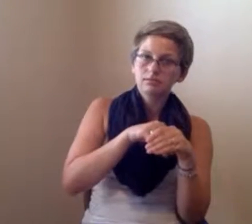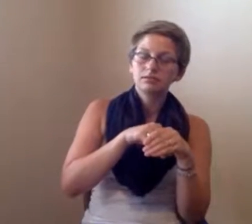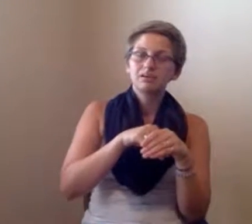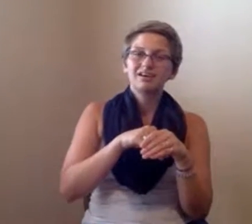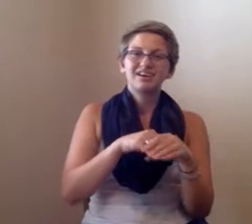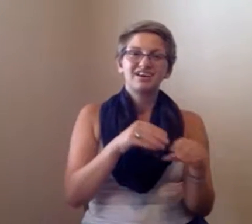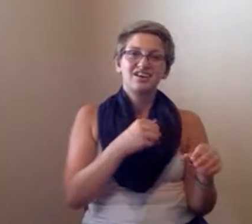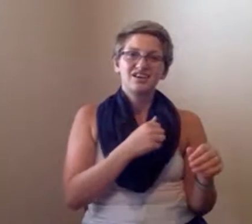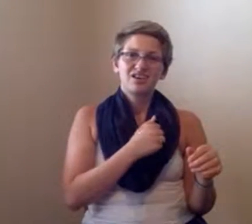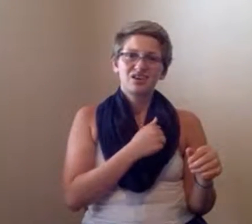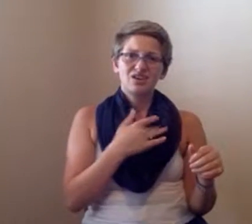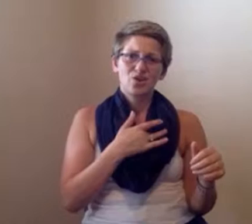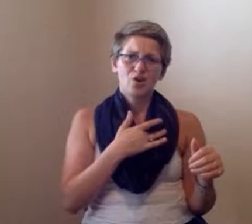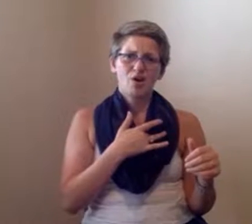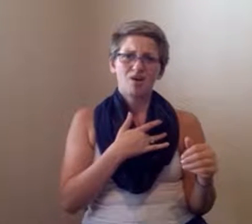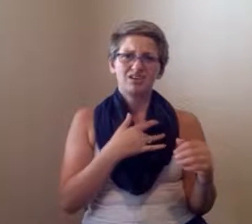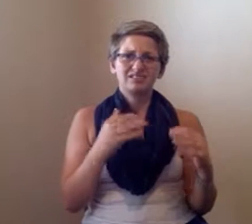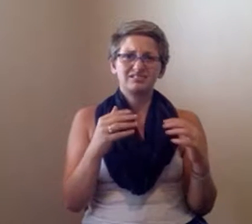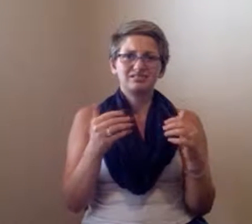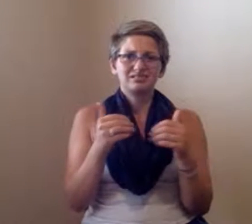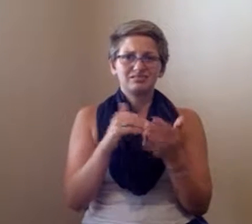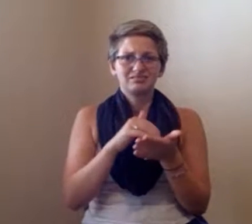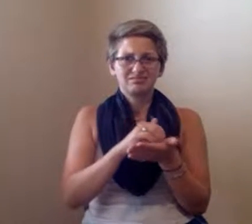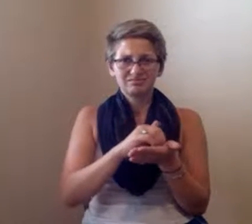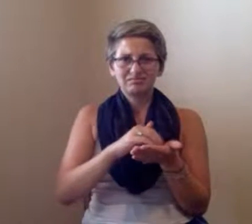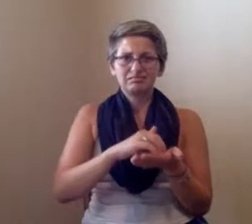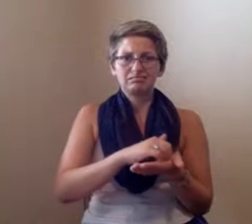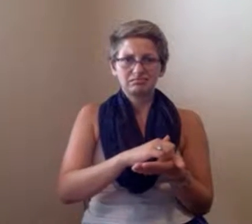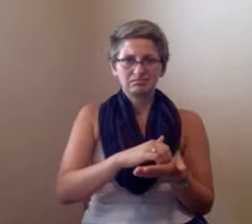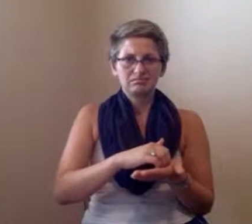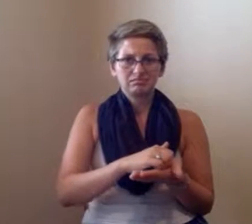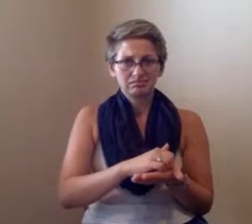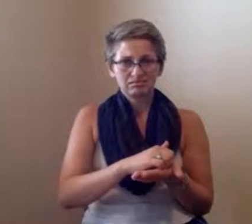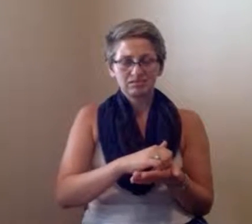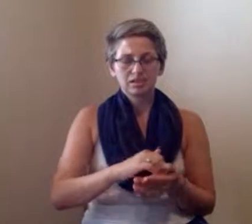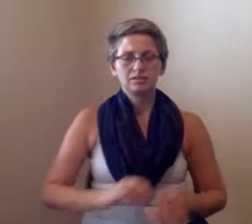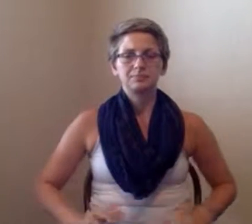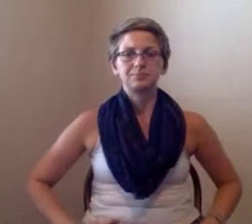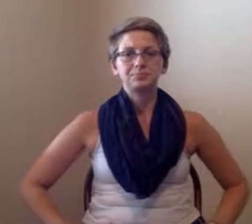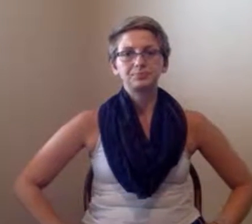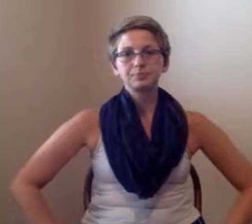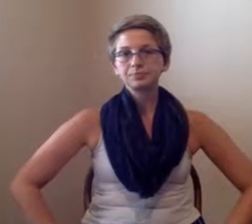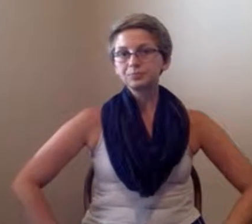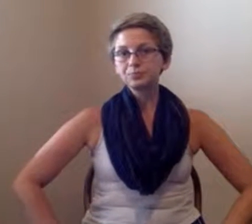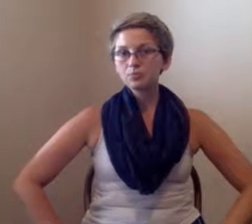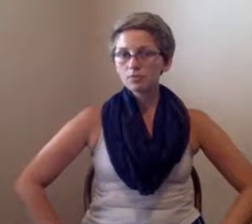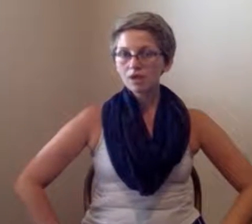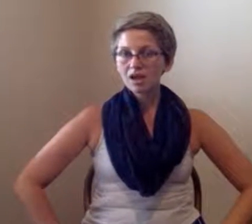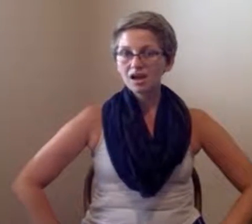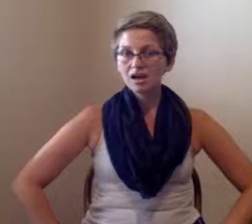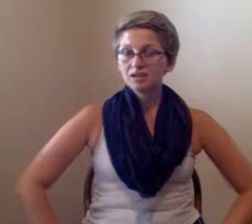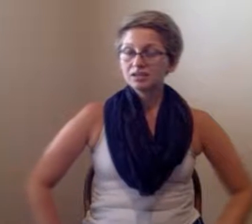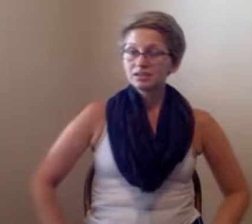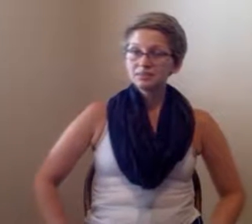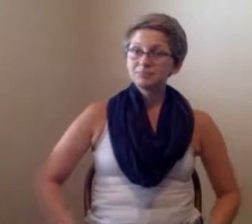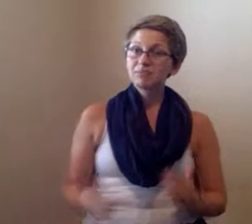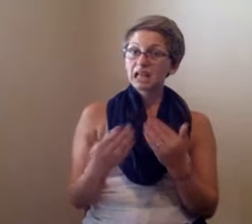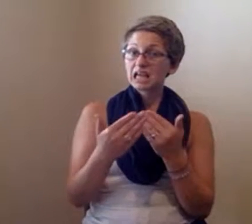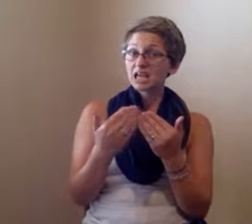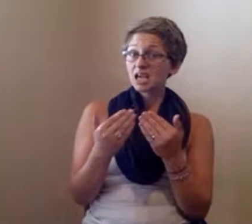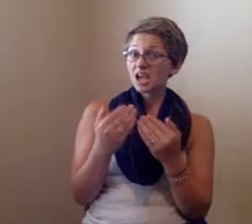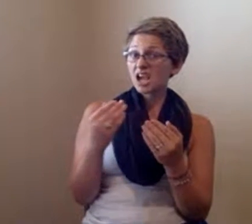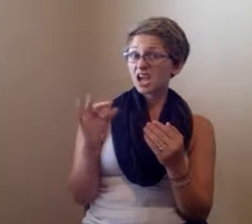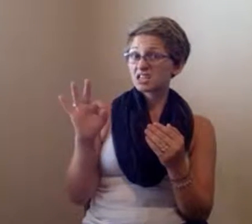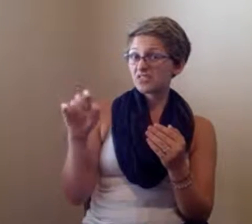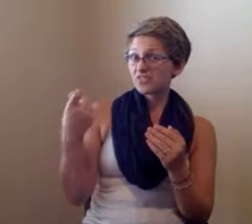tissue beyond that point. There really is no quick fix. Procedures like bypass surgery